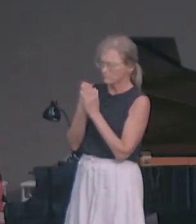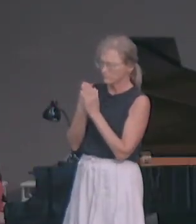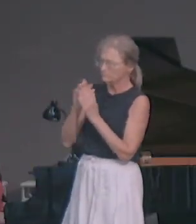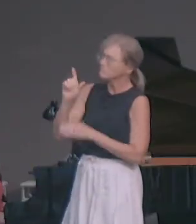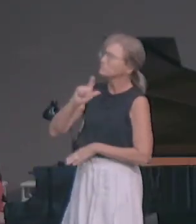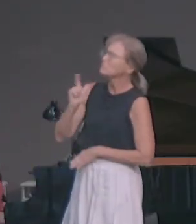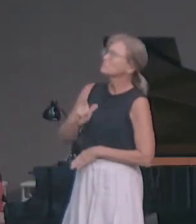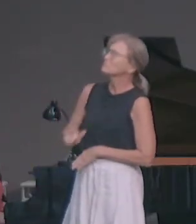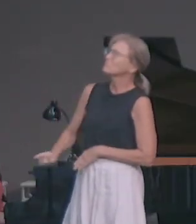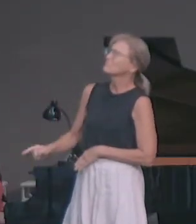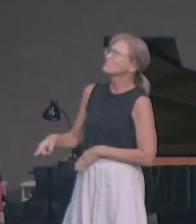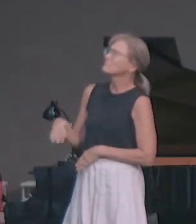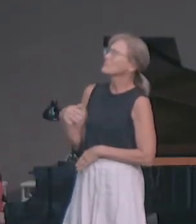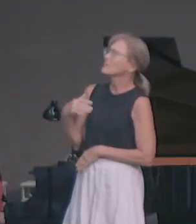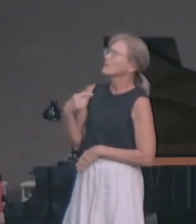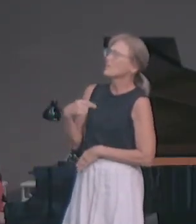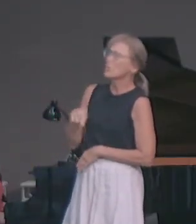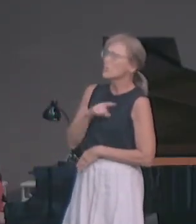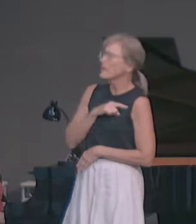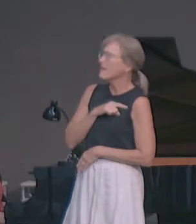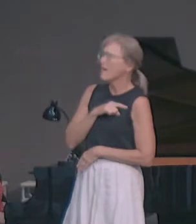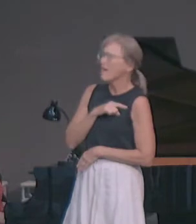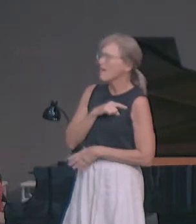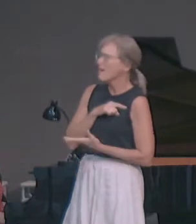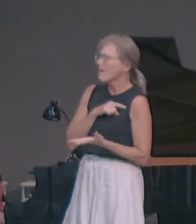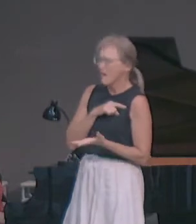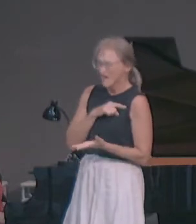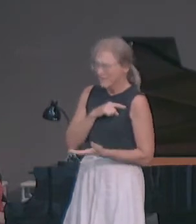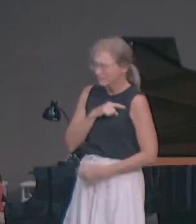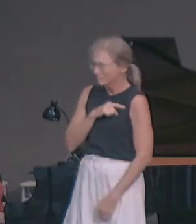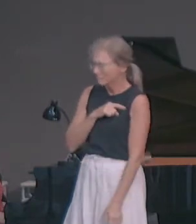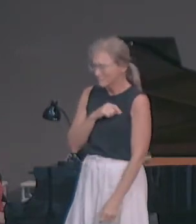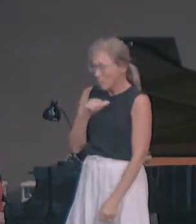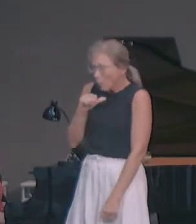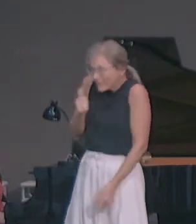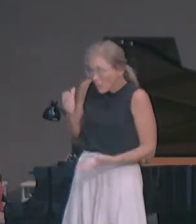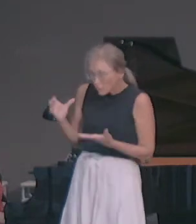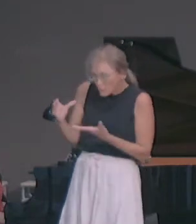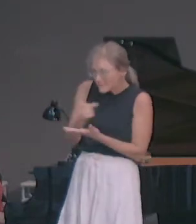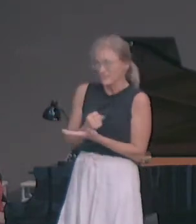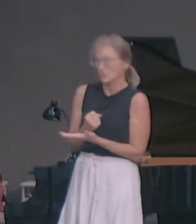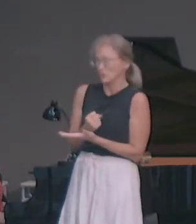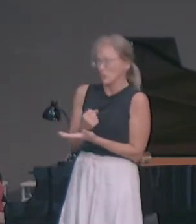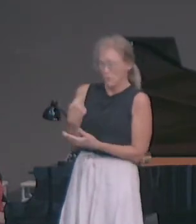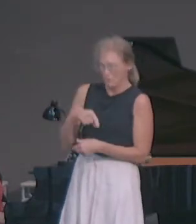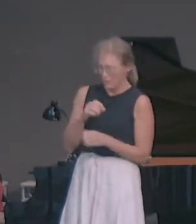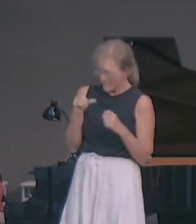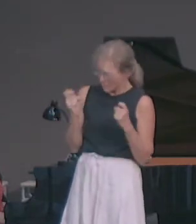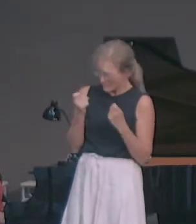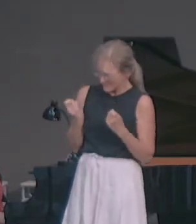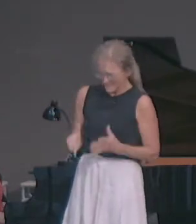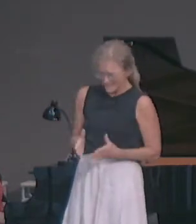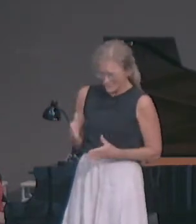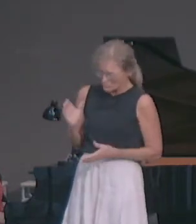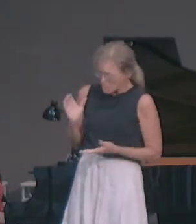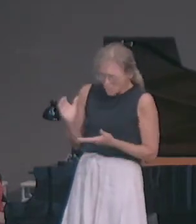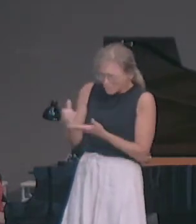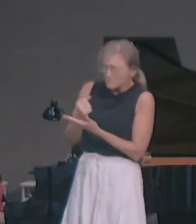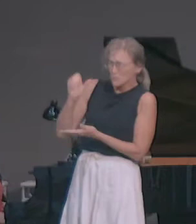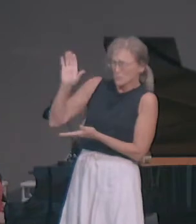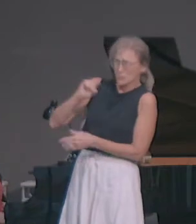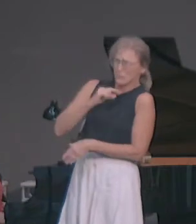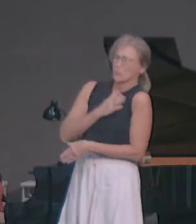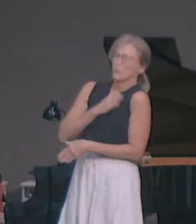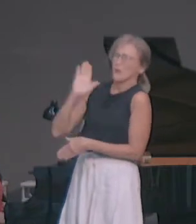Lord, we are absolutely undeserving, just as sinners, God, of your grace, of your mercy, of